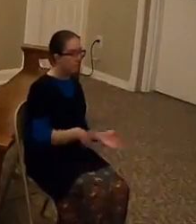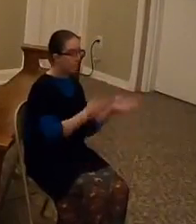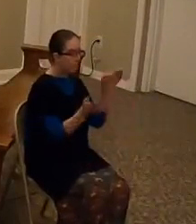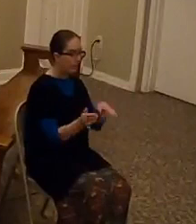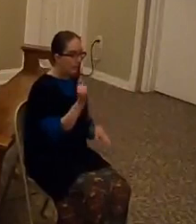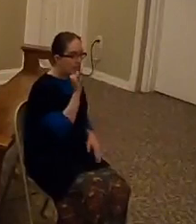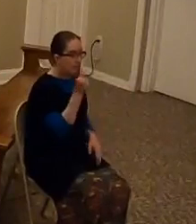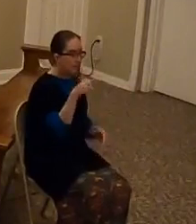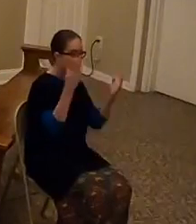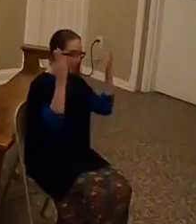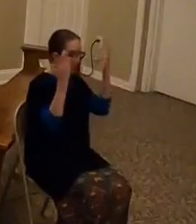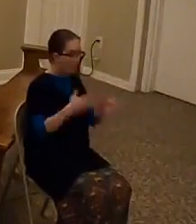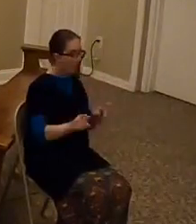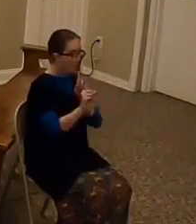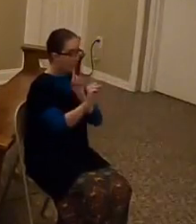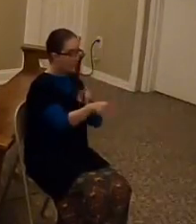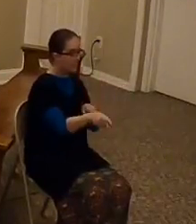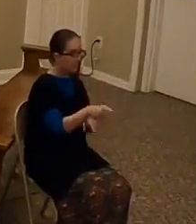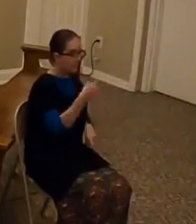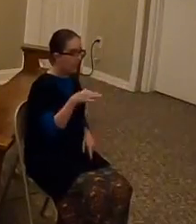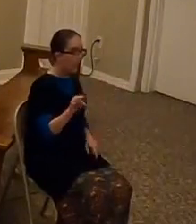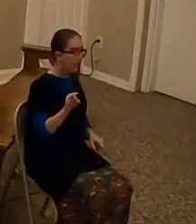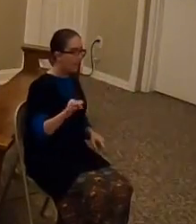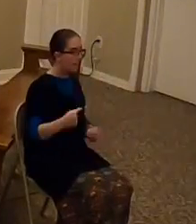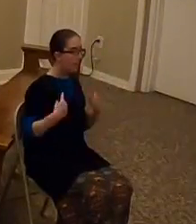Death is the end result of sin.